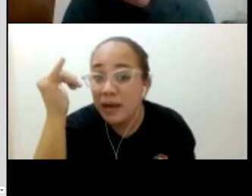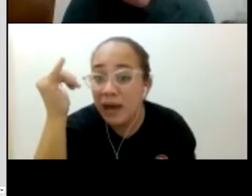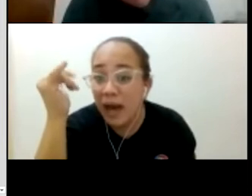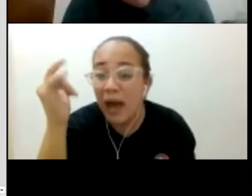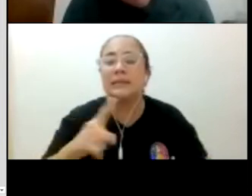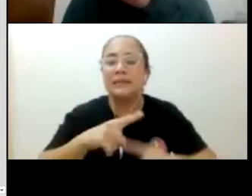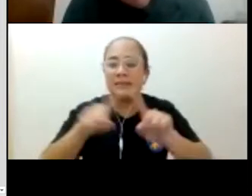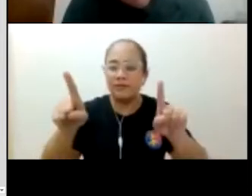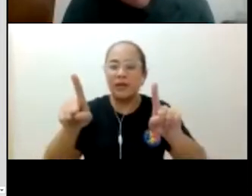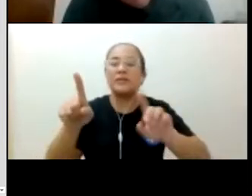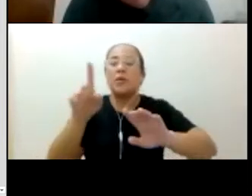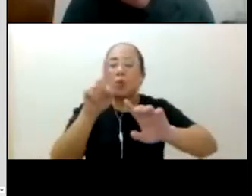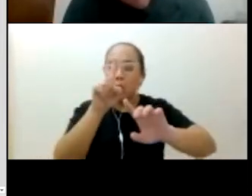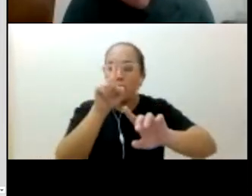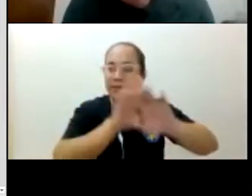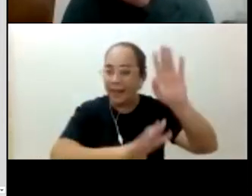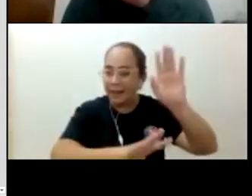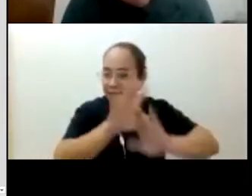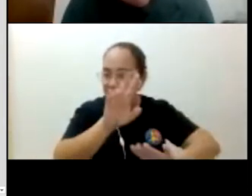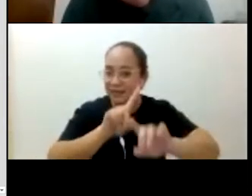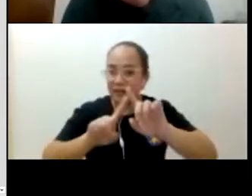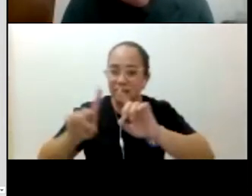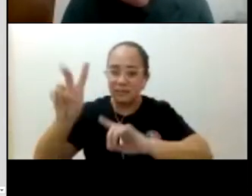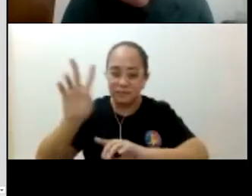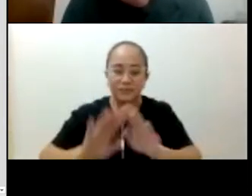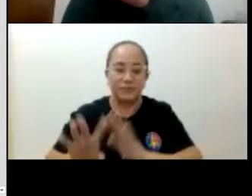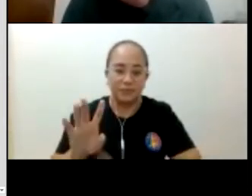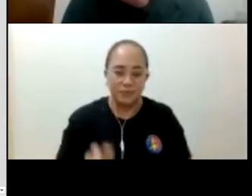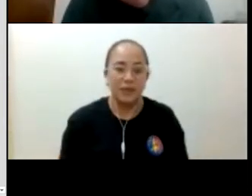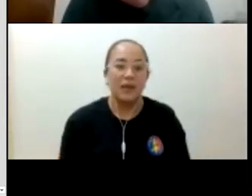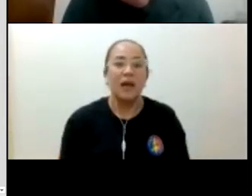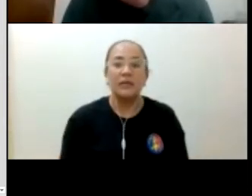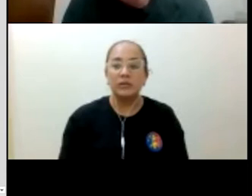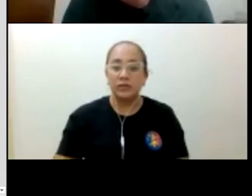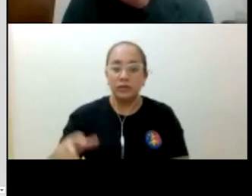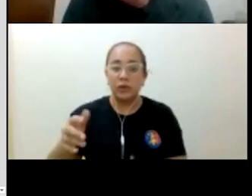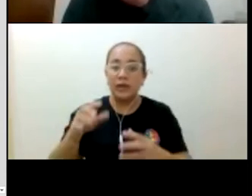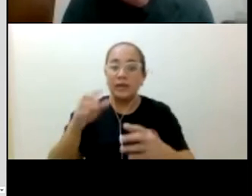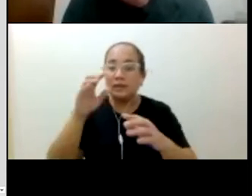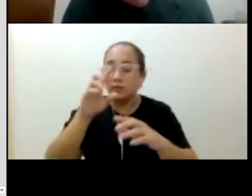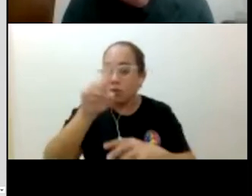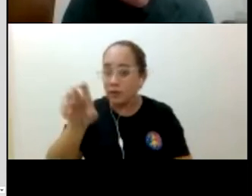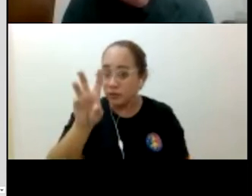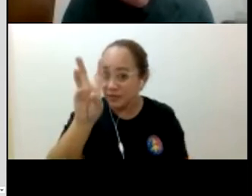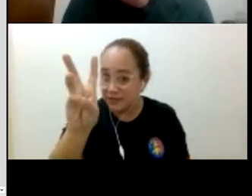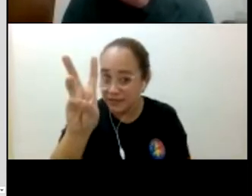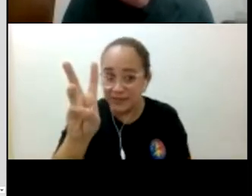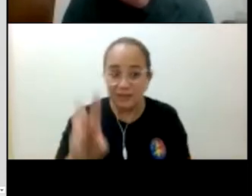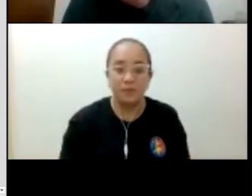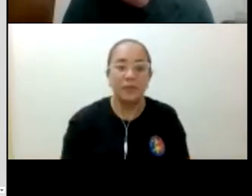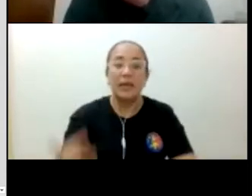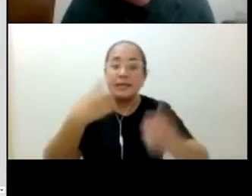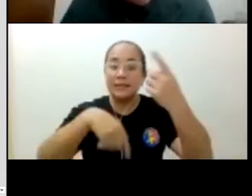differences in one-handed and two-handed sign. And the final way to ask question 6 is sign 1